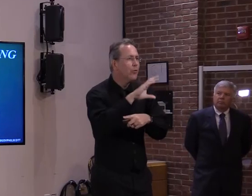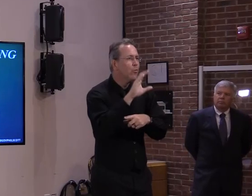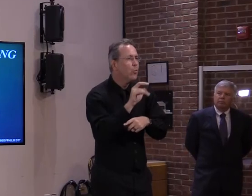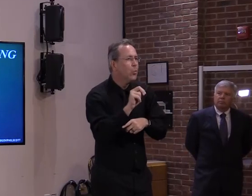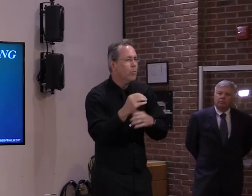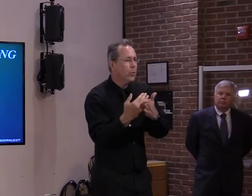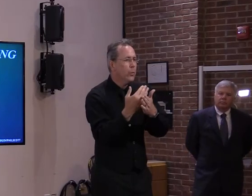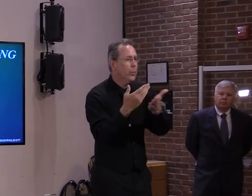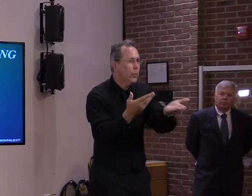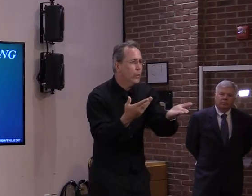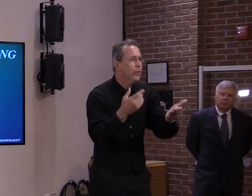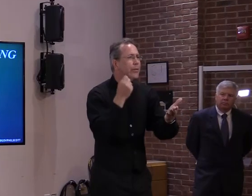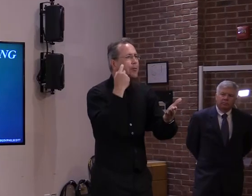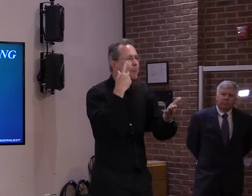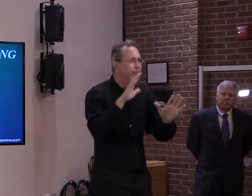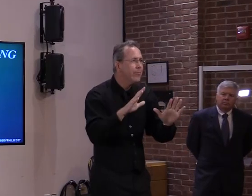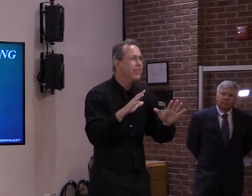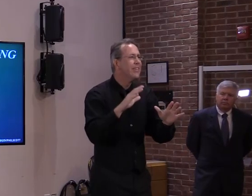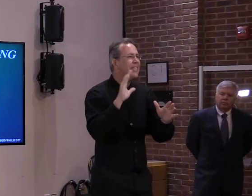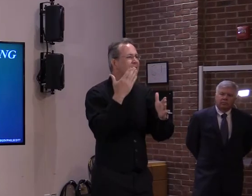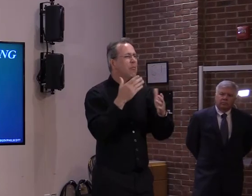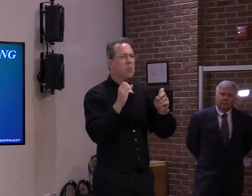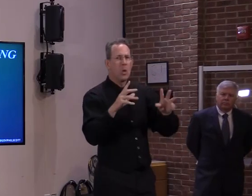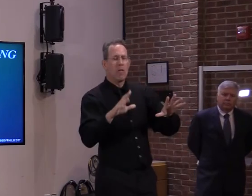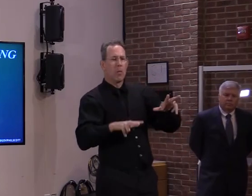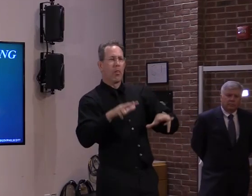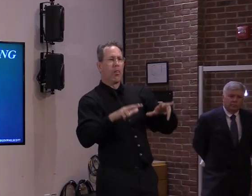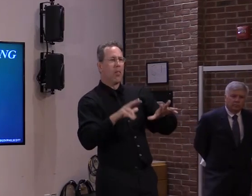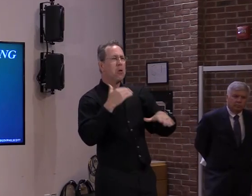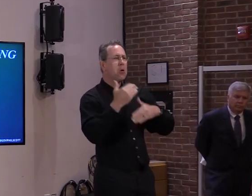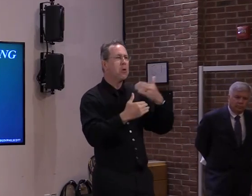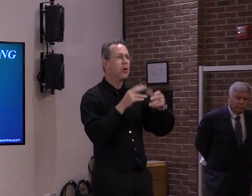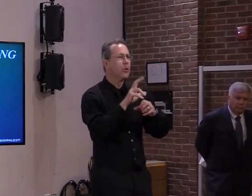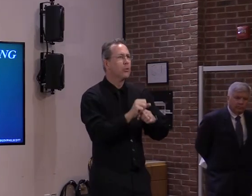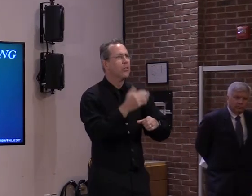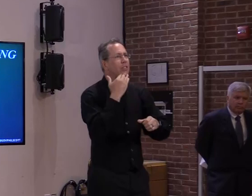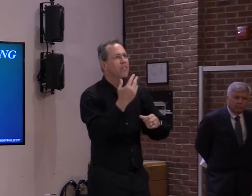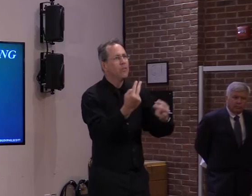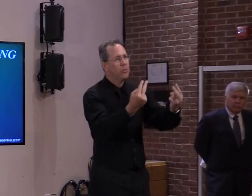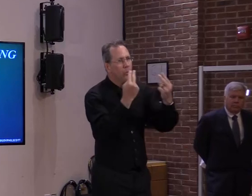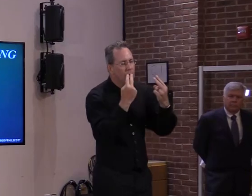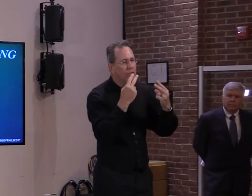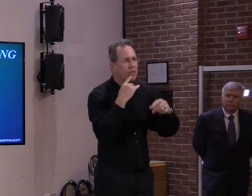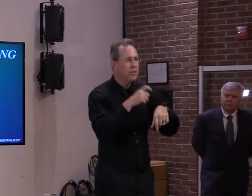seemed to work out pretty well for most. So thank you very much for those who